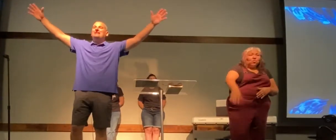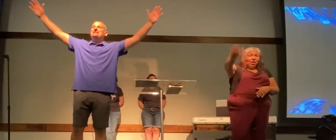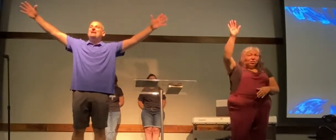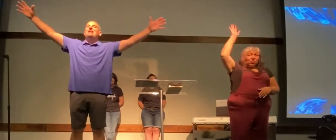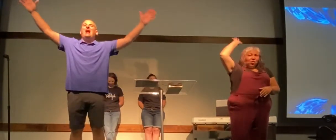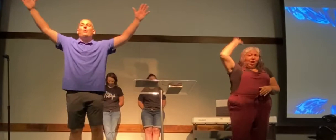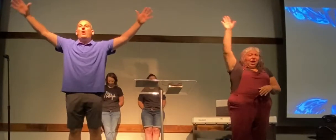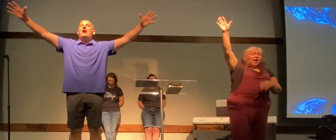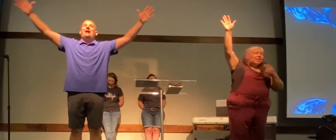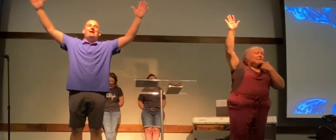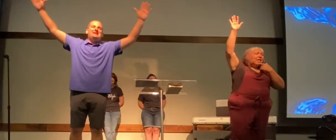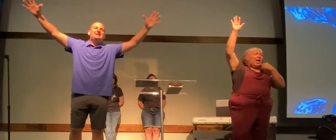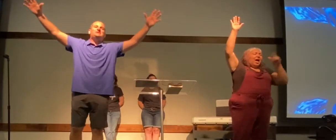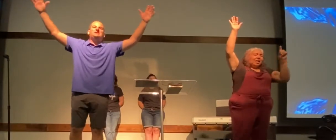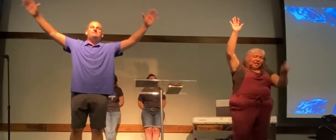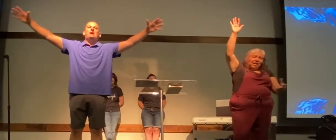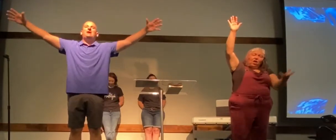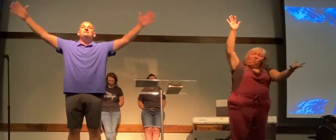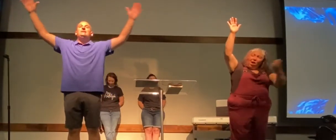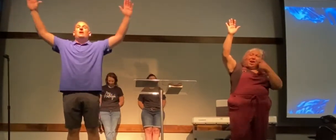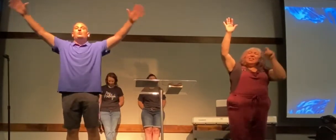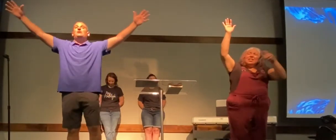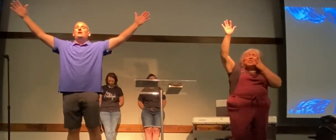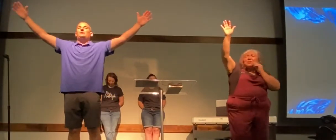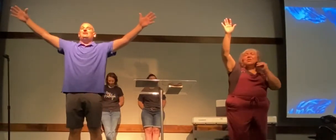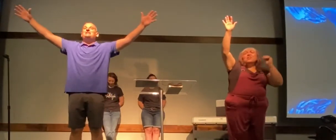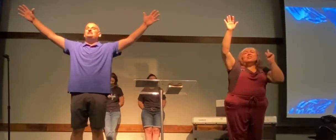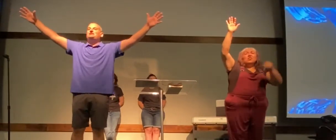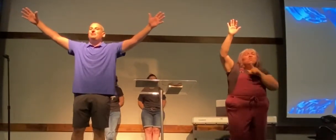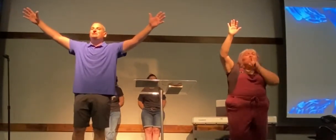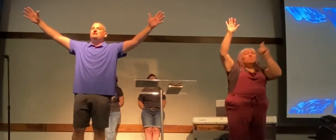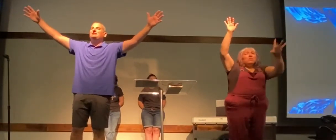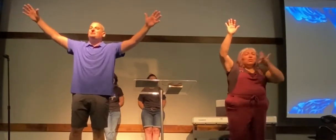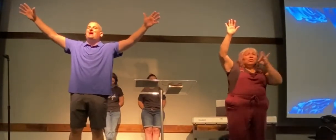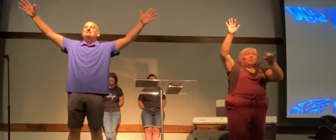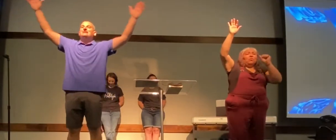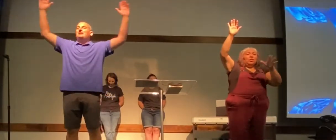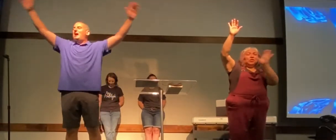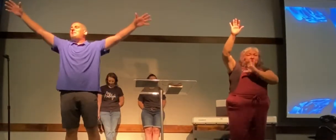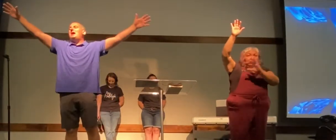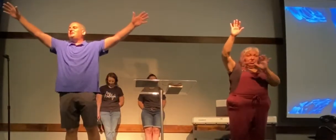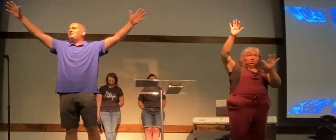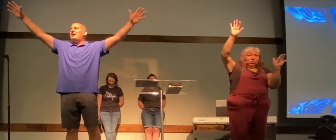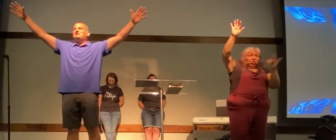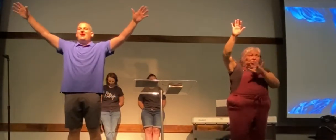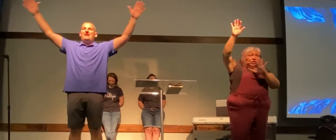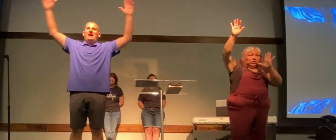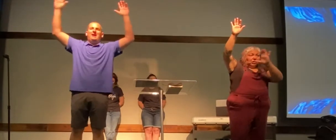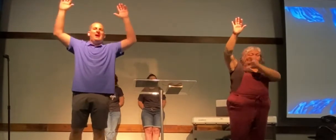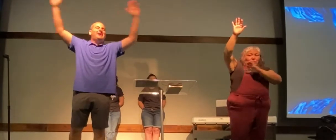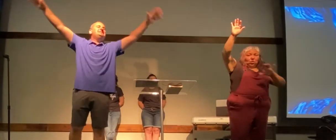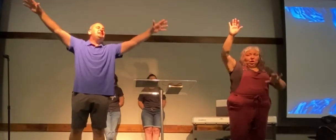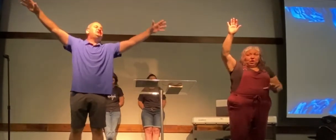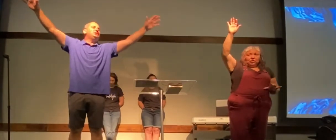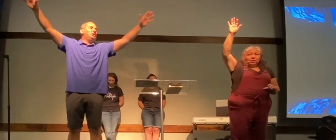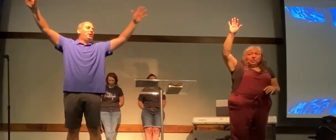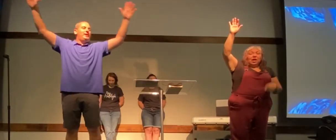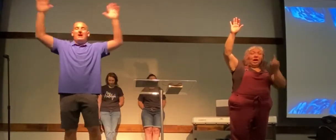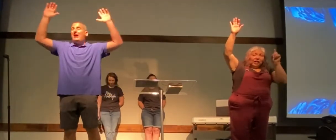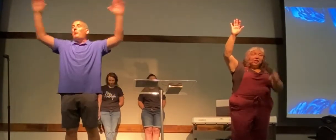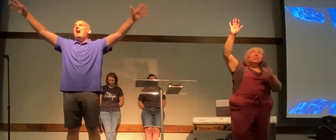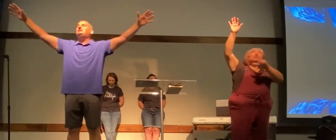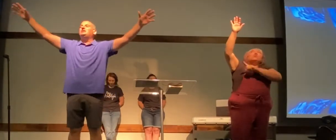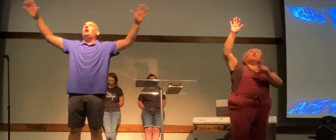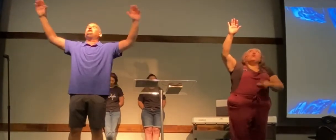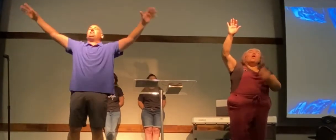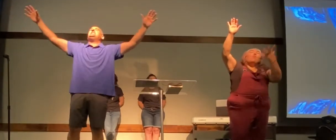say, I need to experience a real relationship with Jesus Christ. Come on, just raise your hand. I need you, Lord.